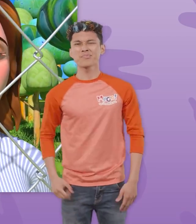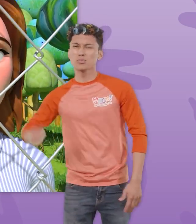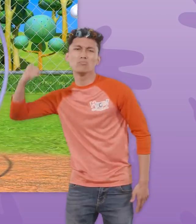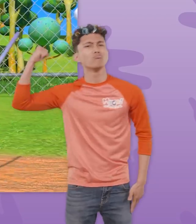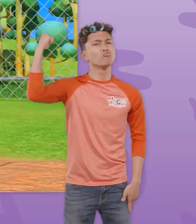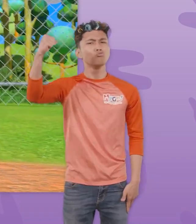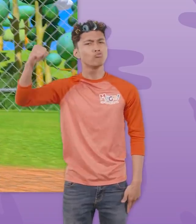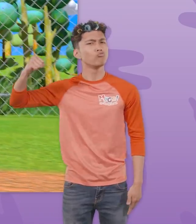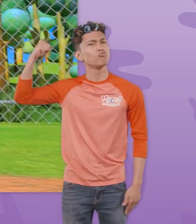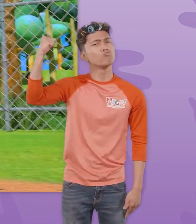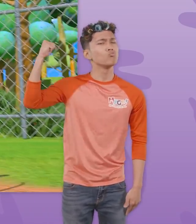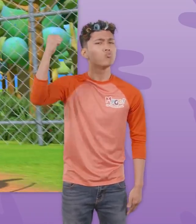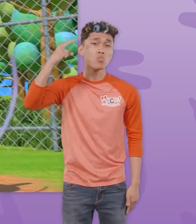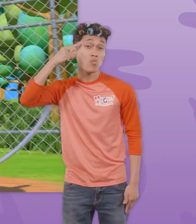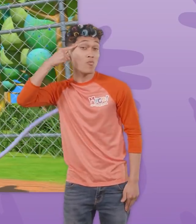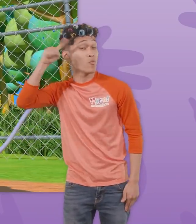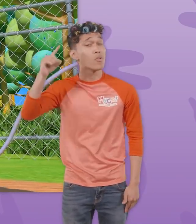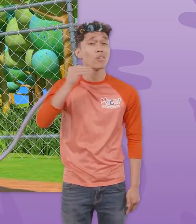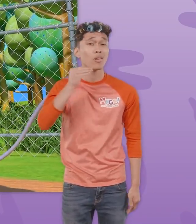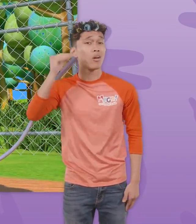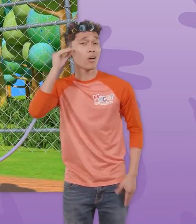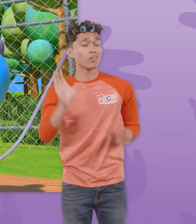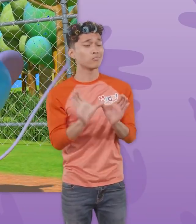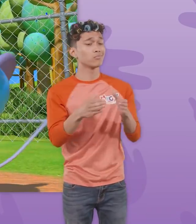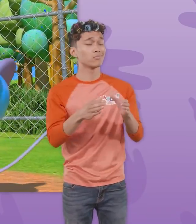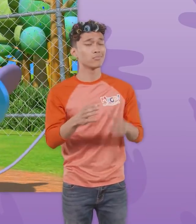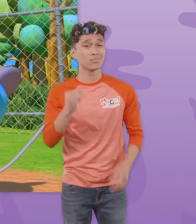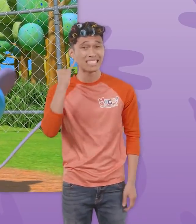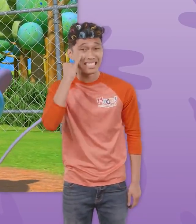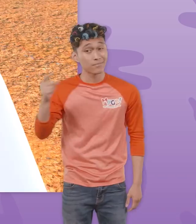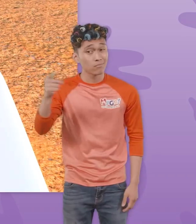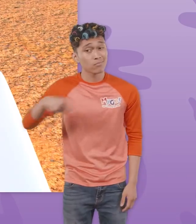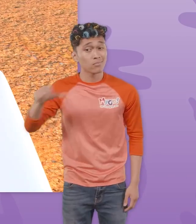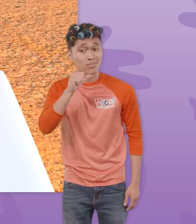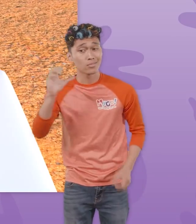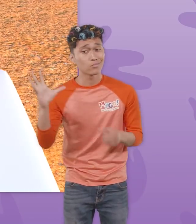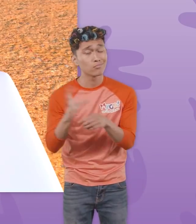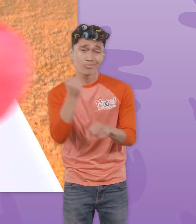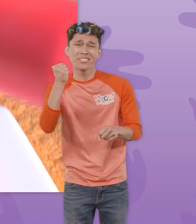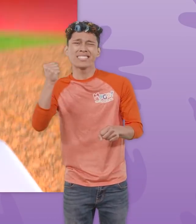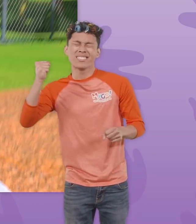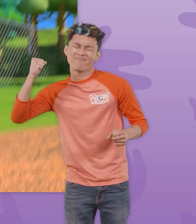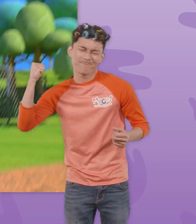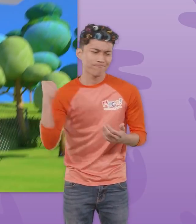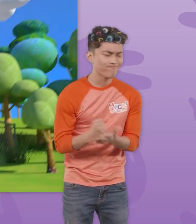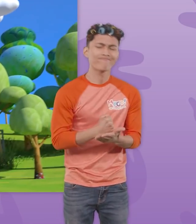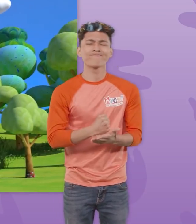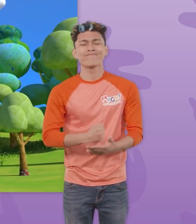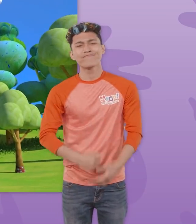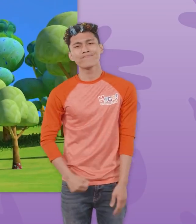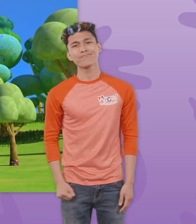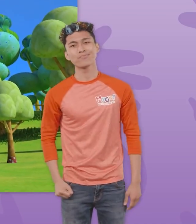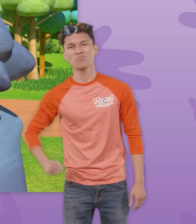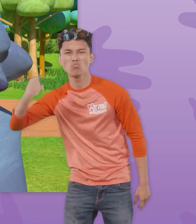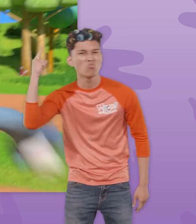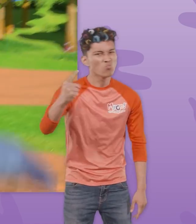get back Let me root, root, root for the whole team If they don't win, it's a shame